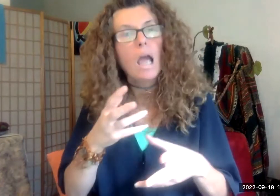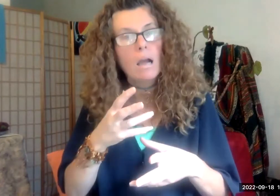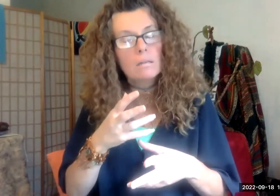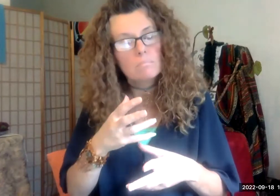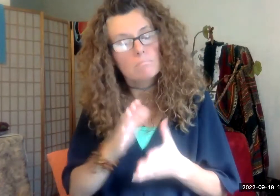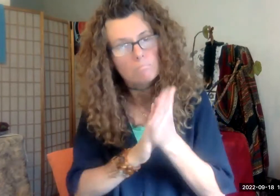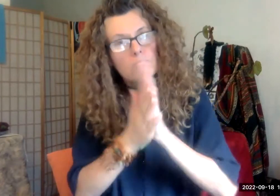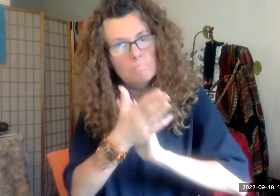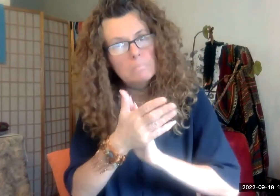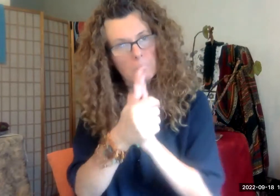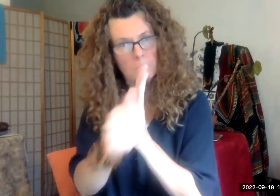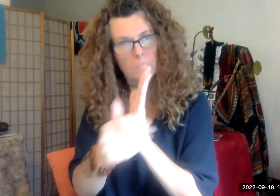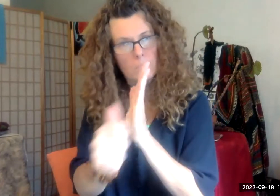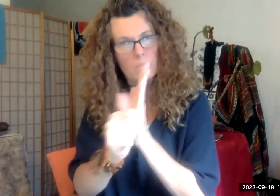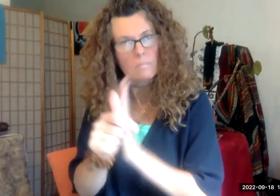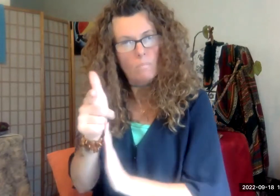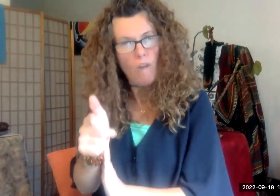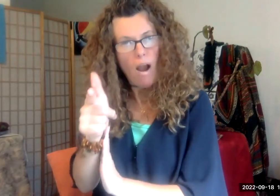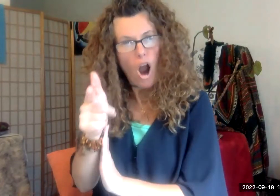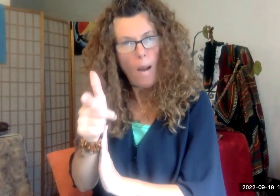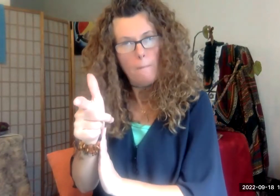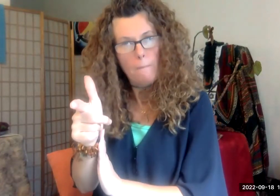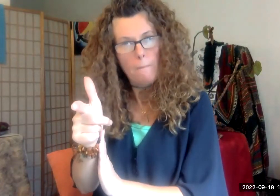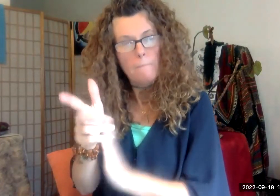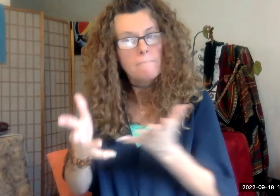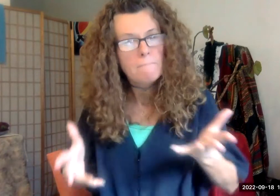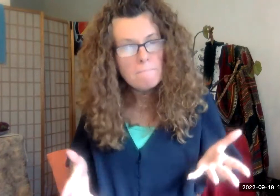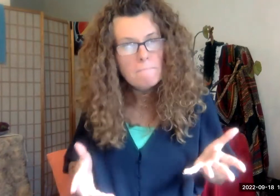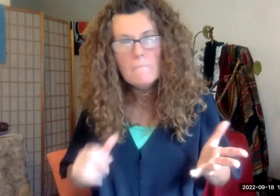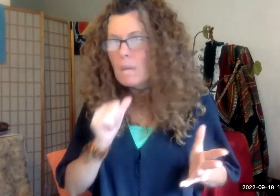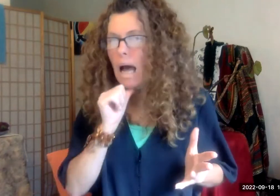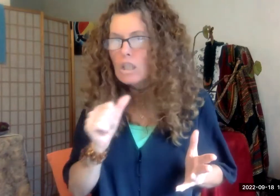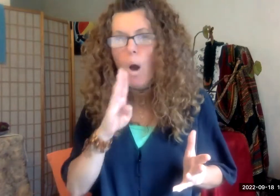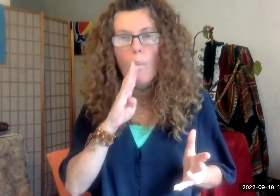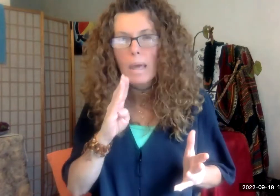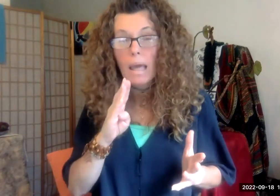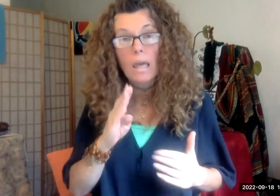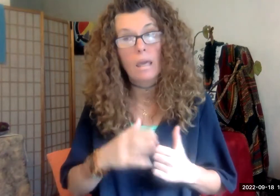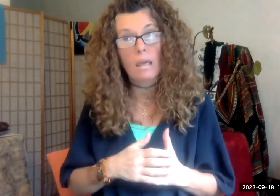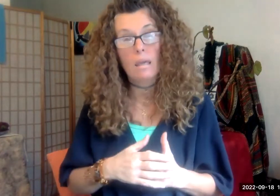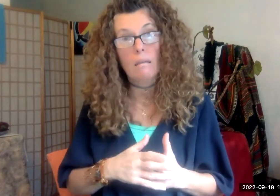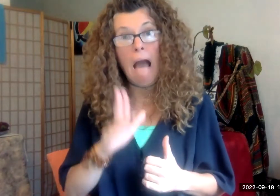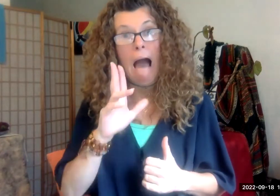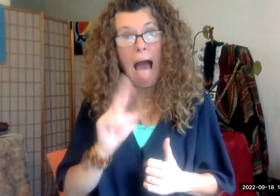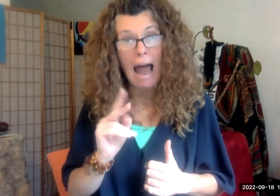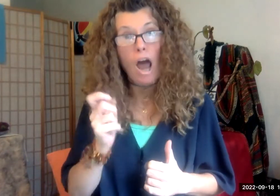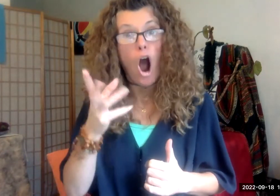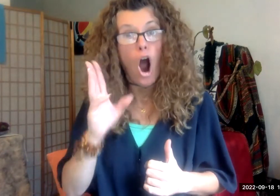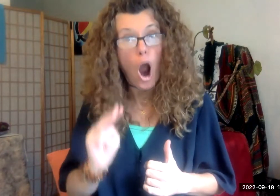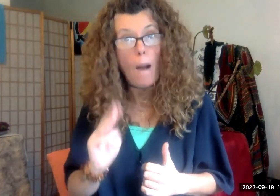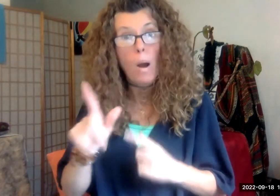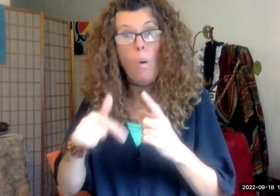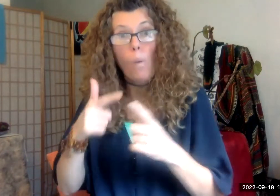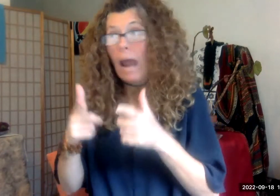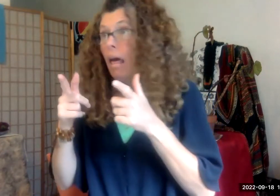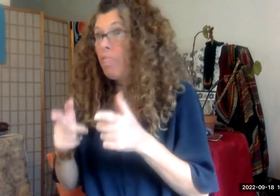proficiency in your firearms. But don't be the person who is unarmed when, a gun-toting thief comes to your